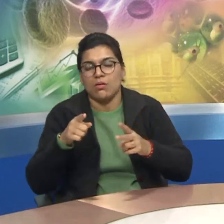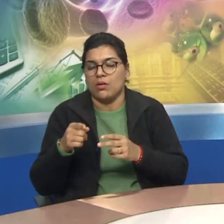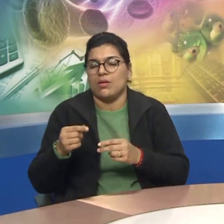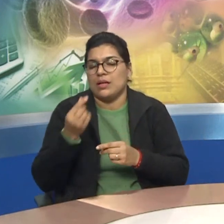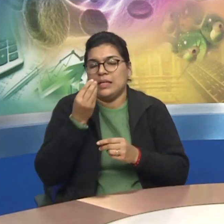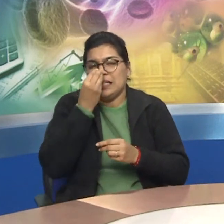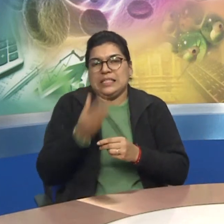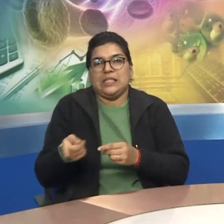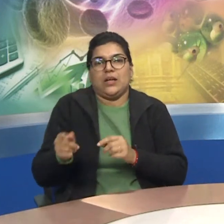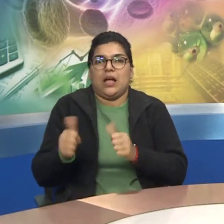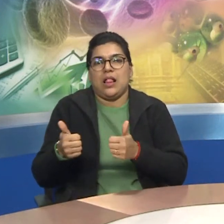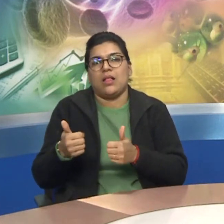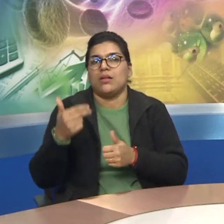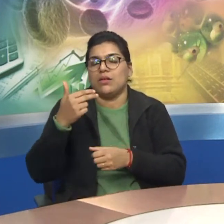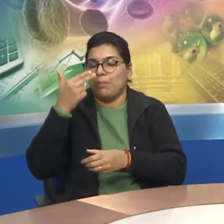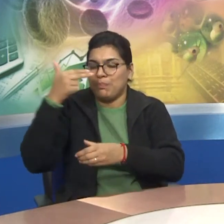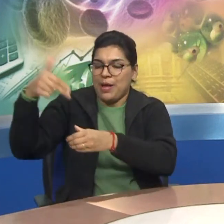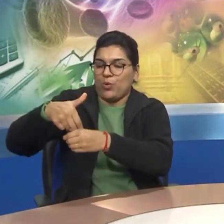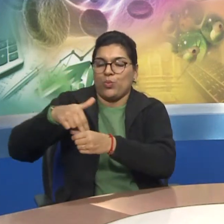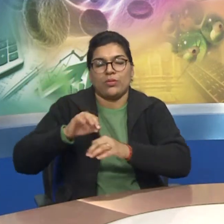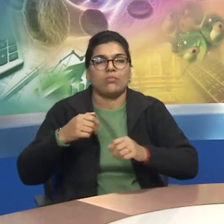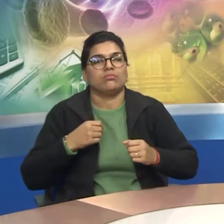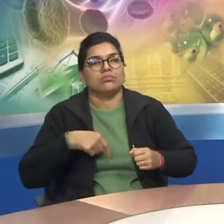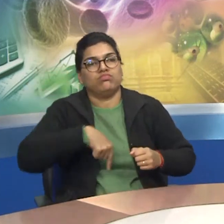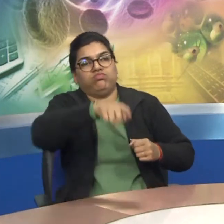petrol and or electricity.